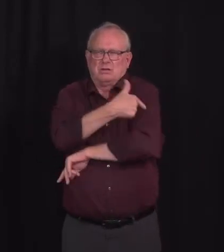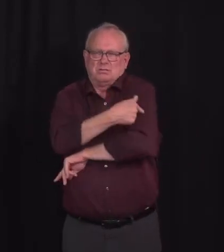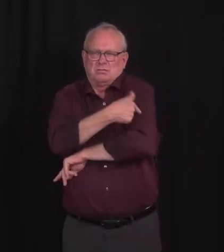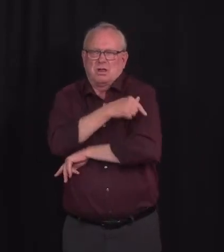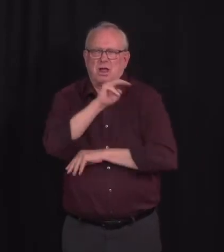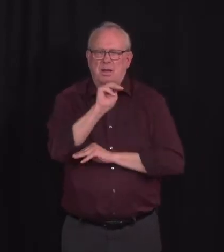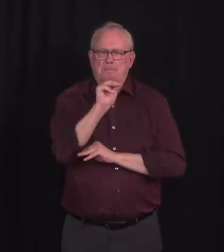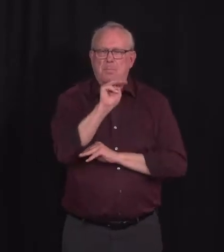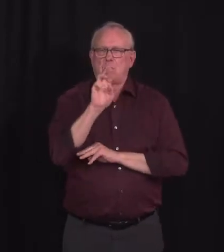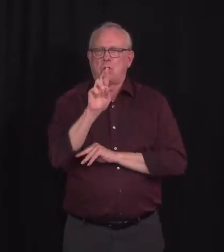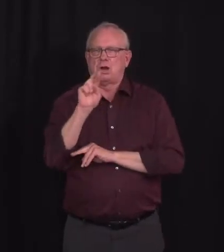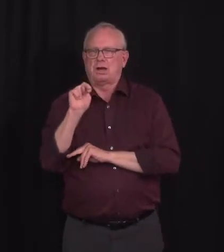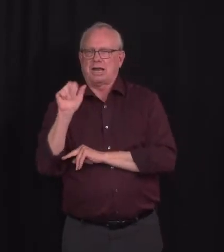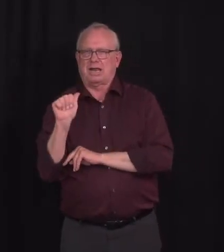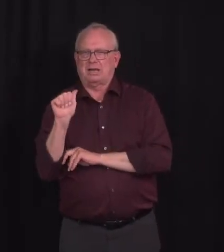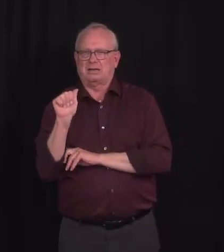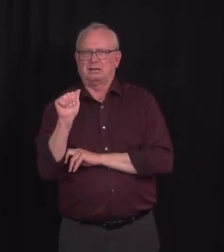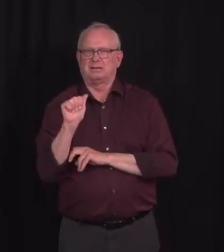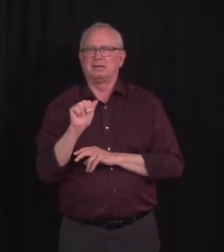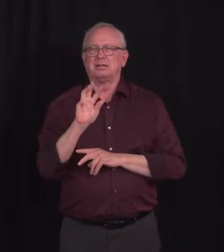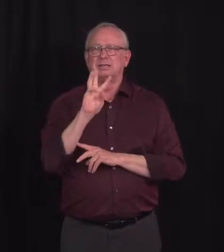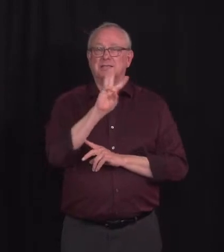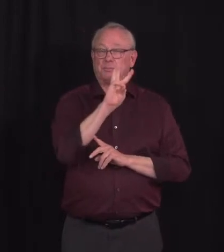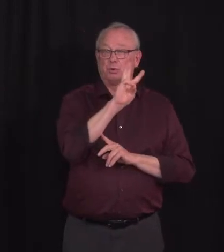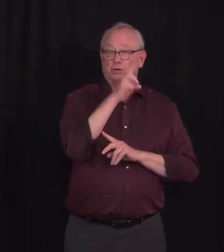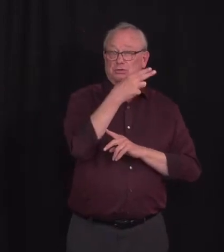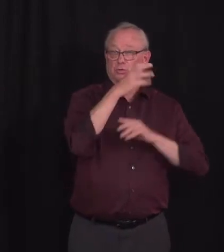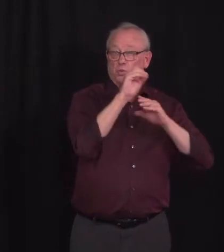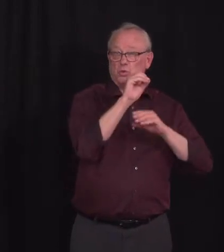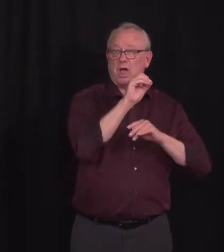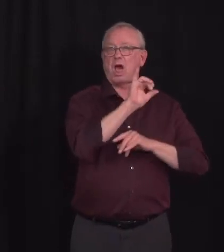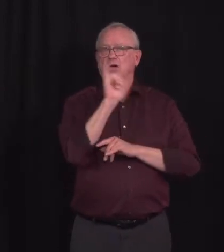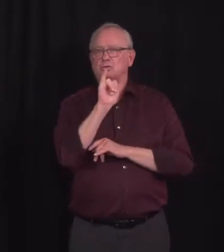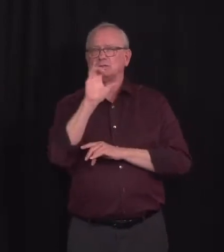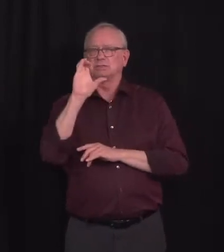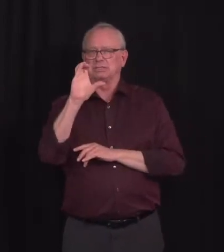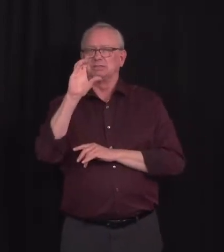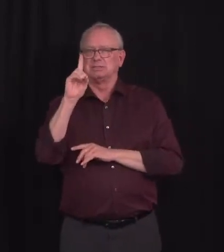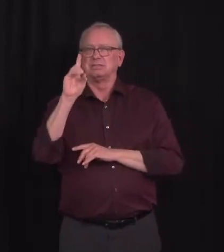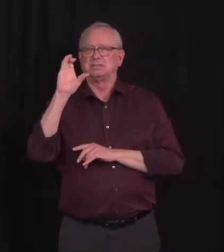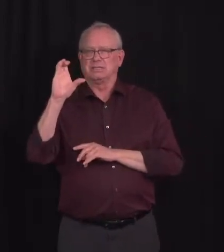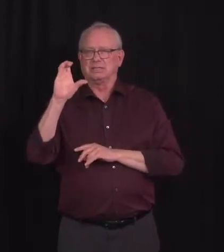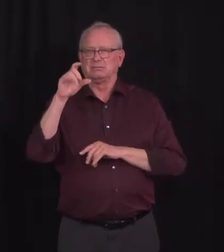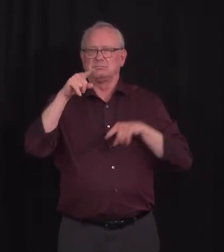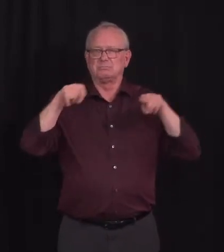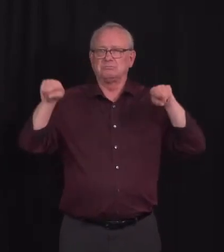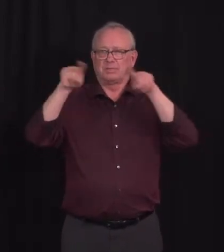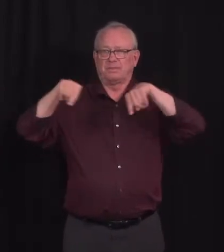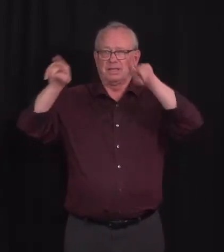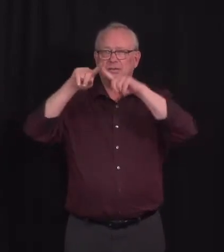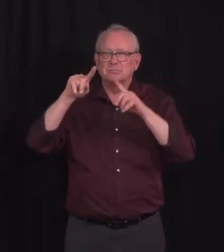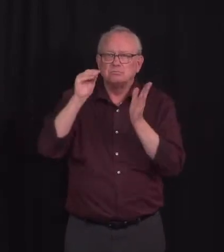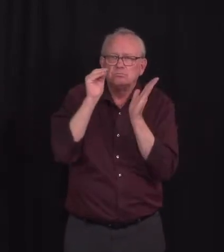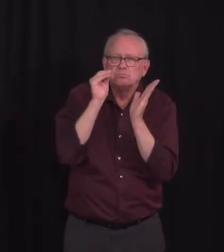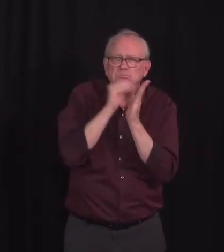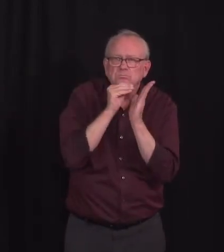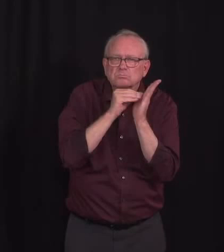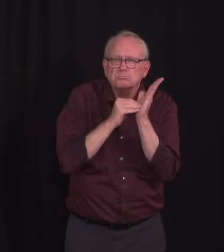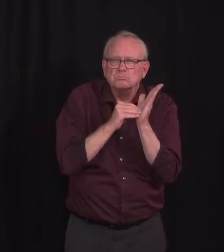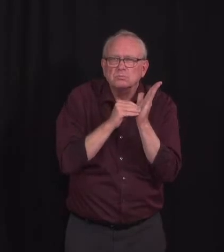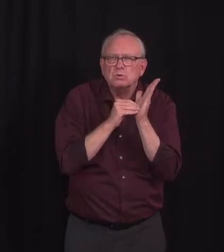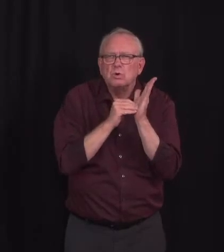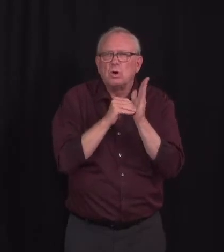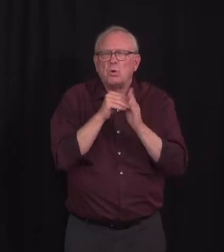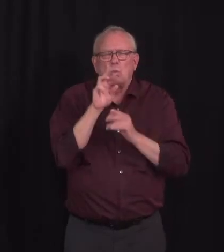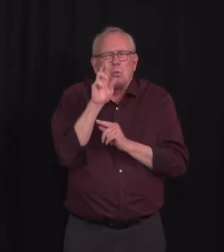the CDC, and the European Medicines Agency have reported rare instances of myocarditis and